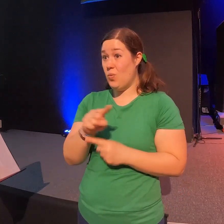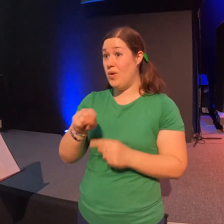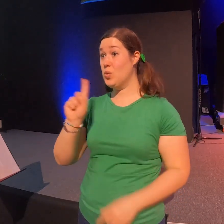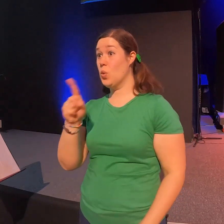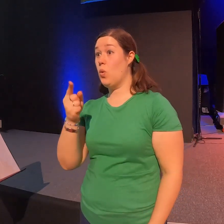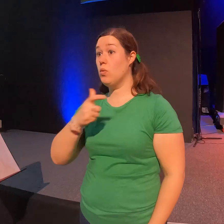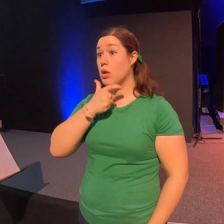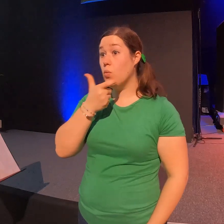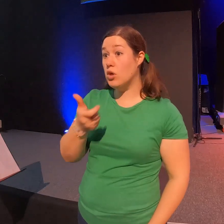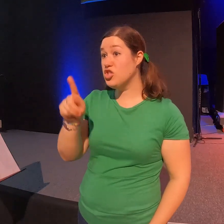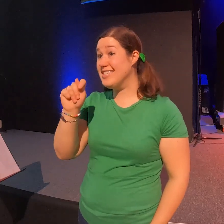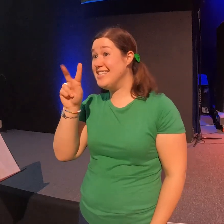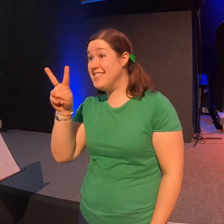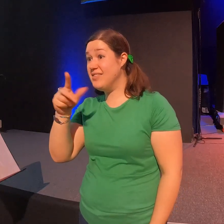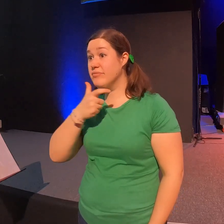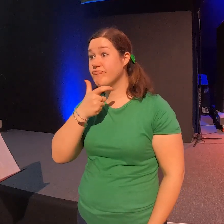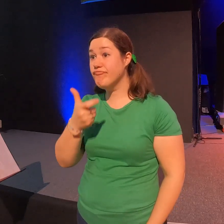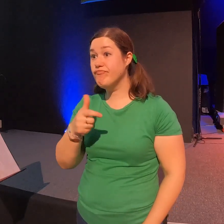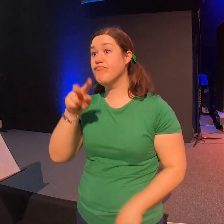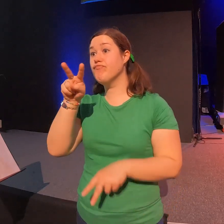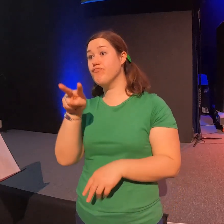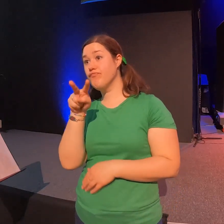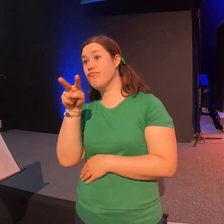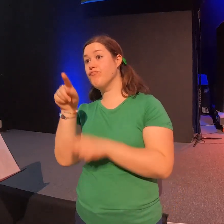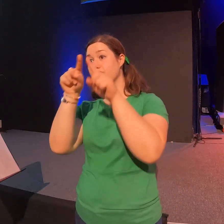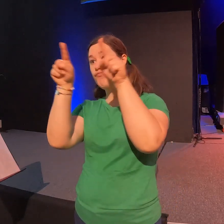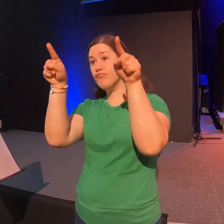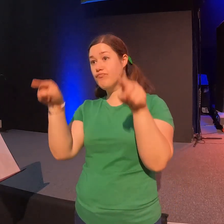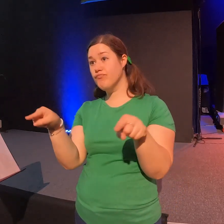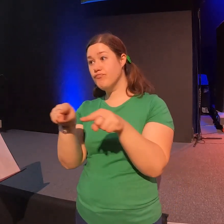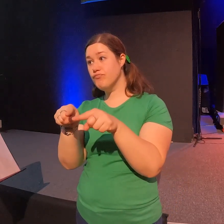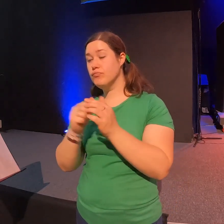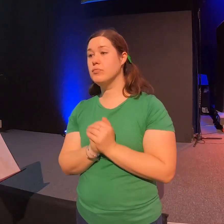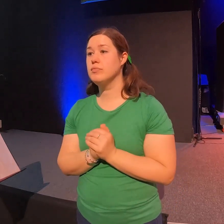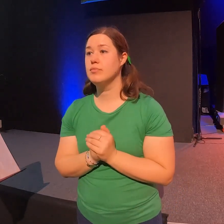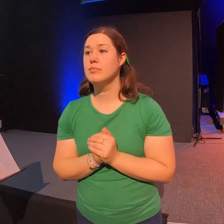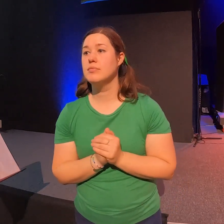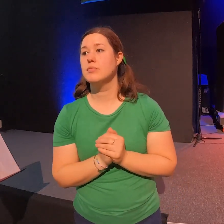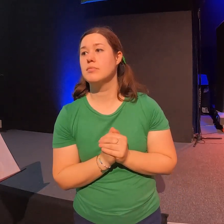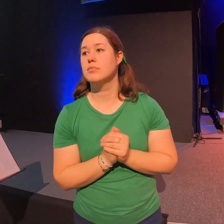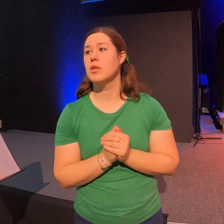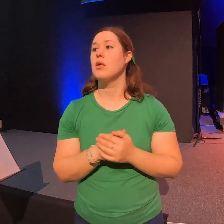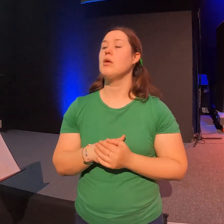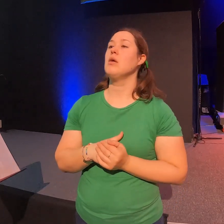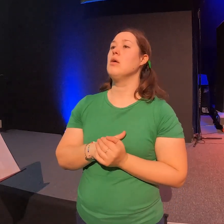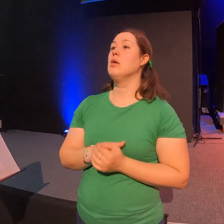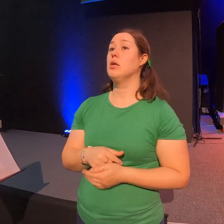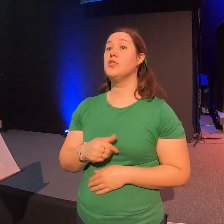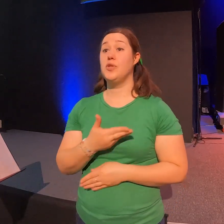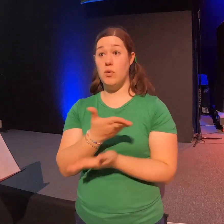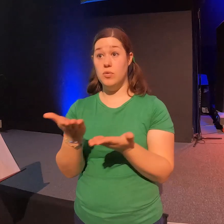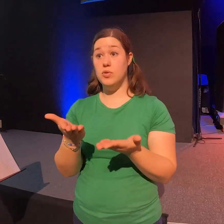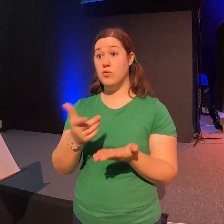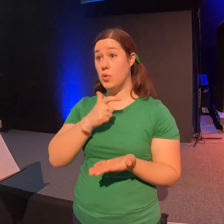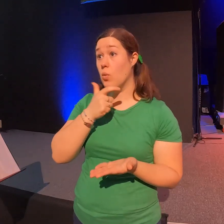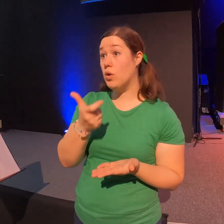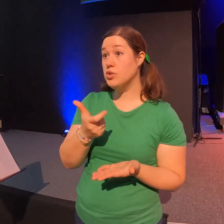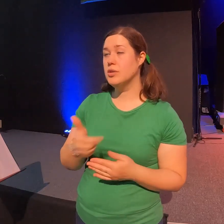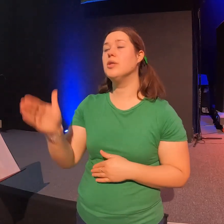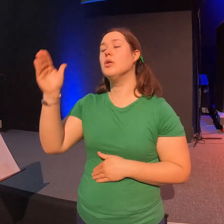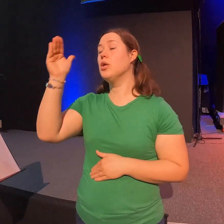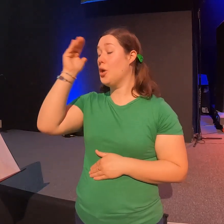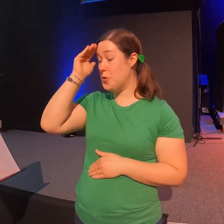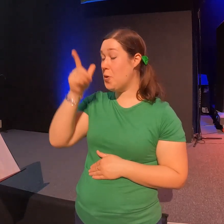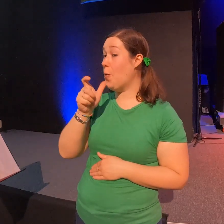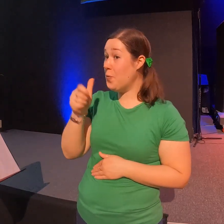So those of you who are watching online, and you know who you are, you've spoken to me, we need to get back. Yeah, we need to get back. Come